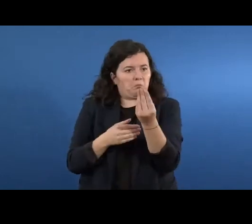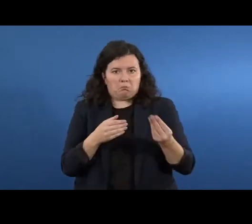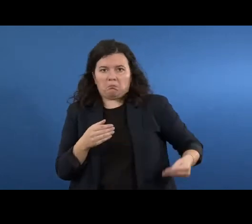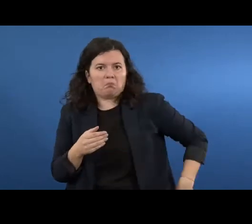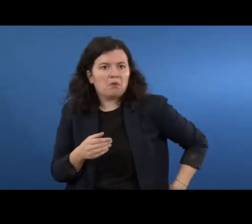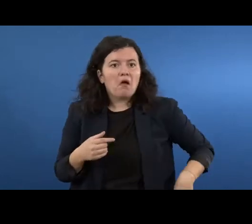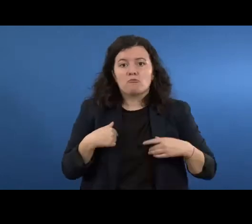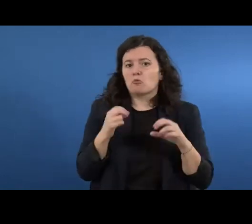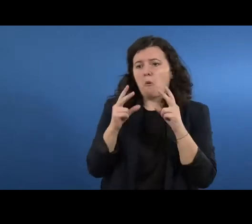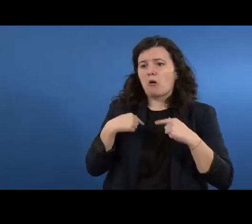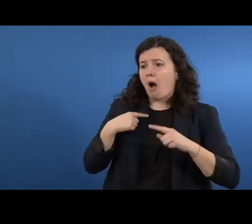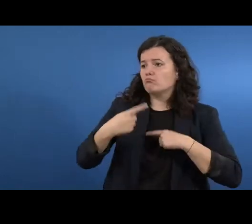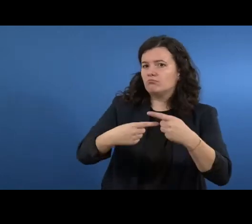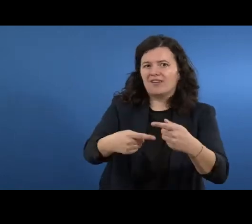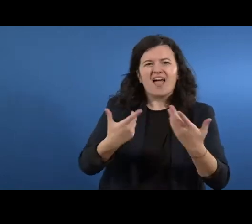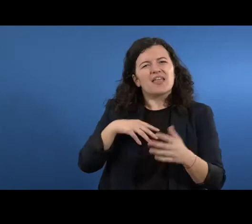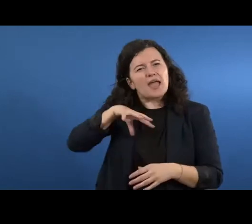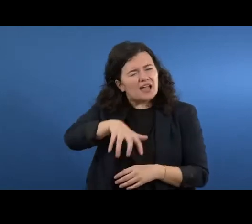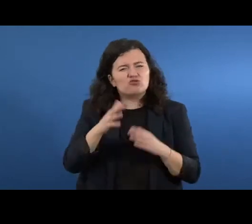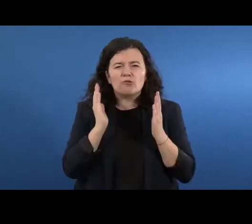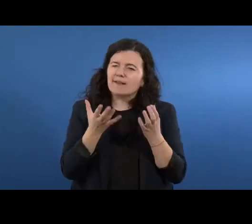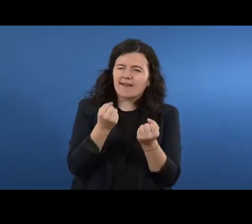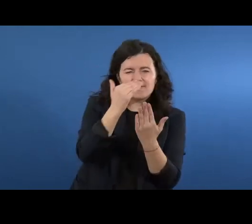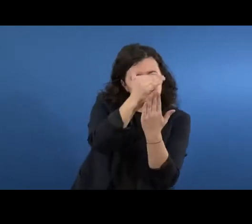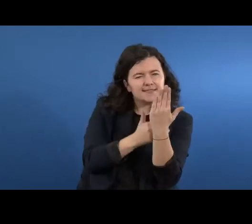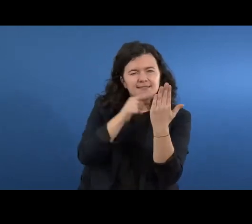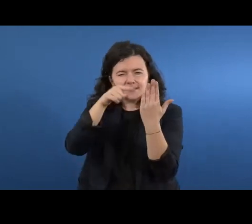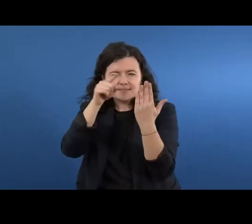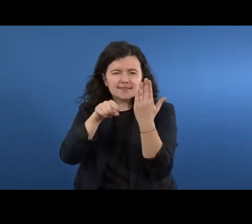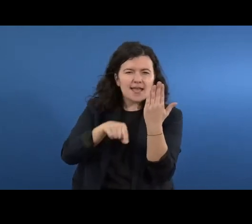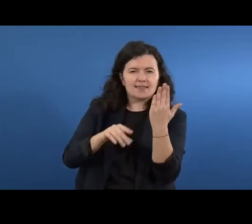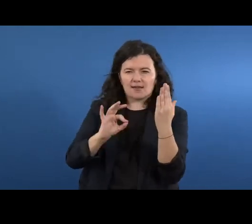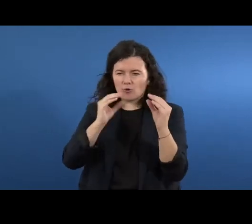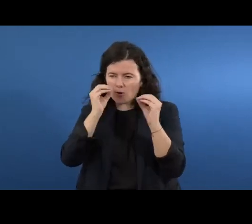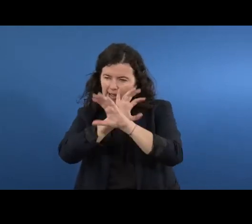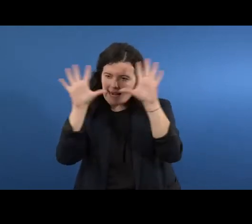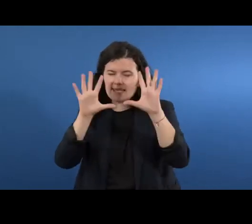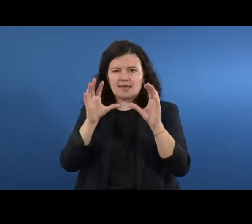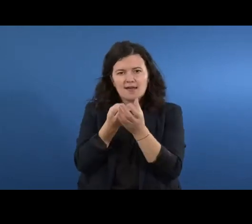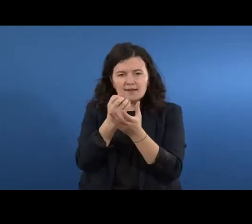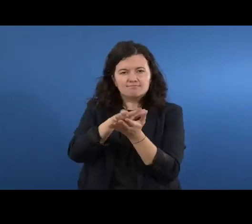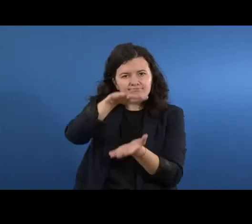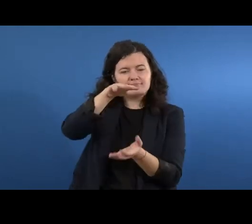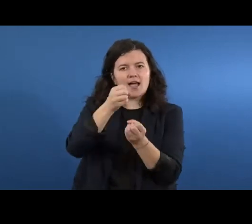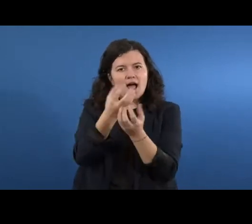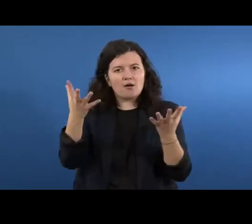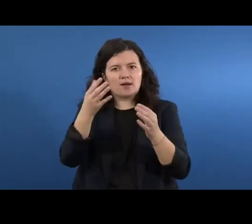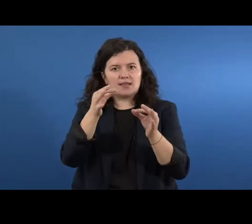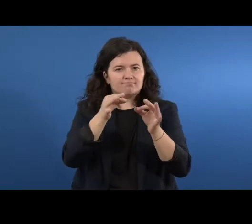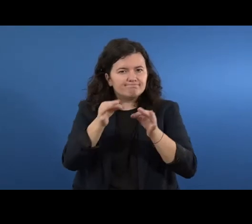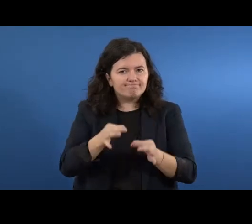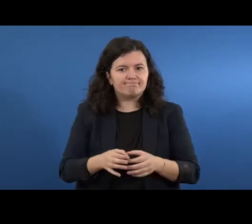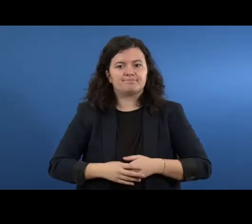the national database. It's also important to provide, you know, and we talked about that earlier with